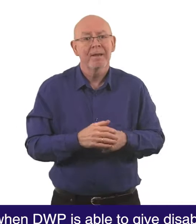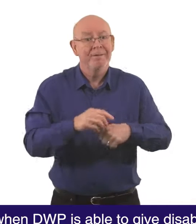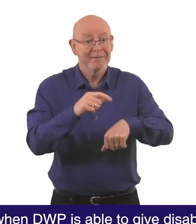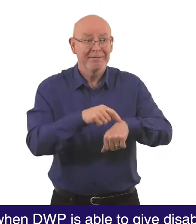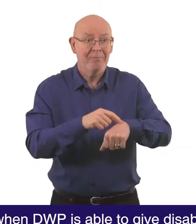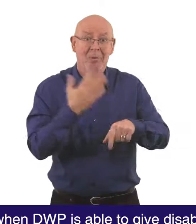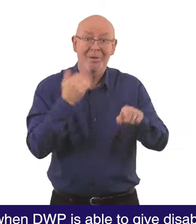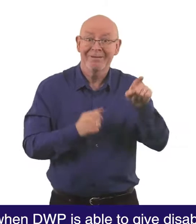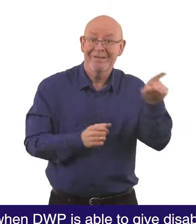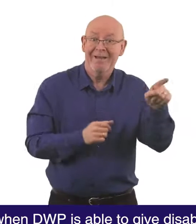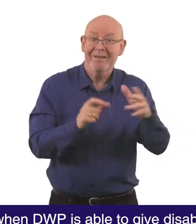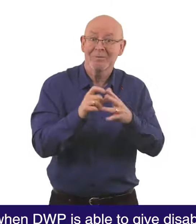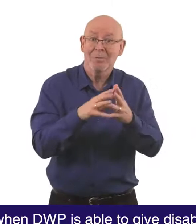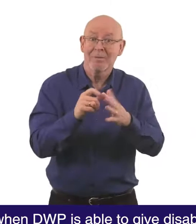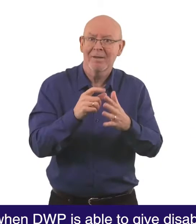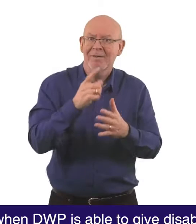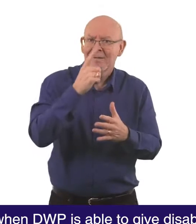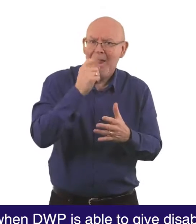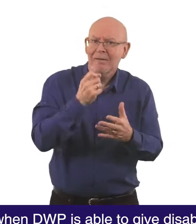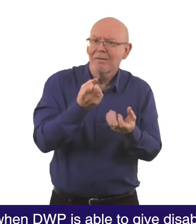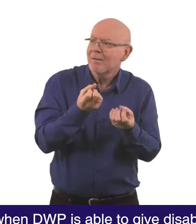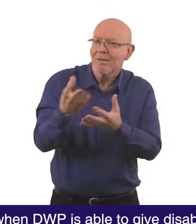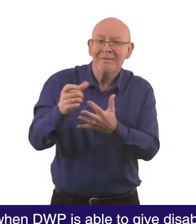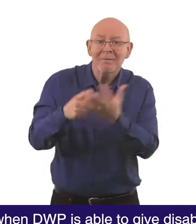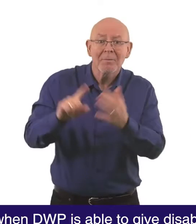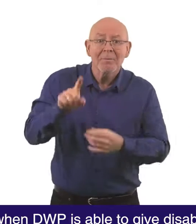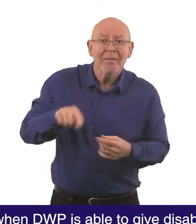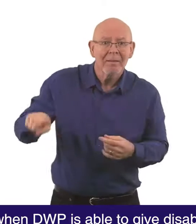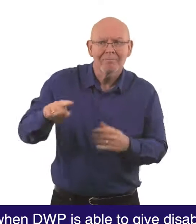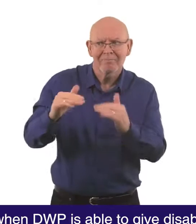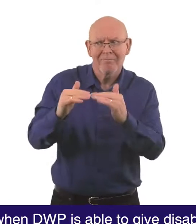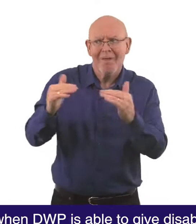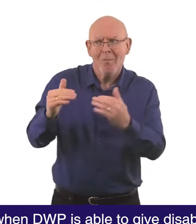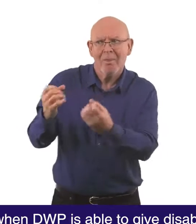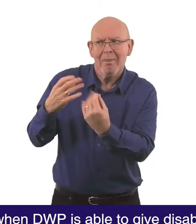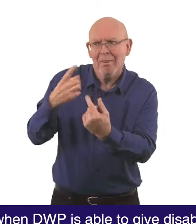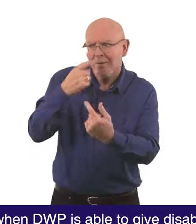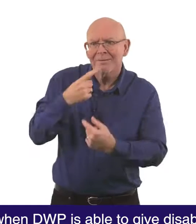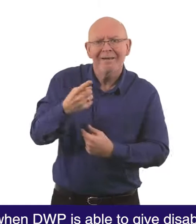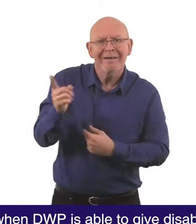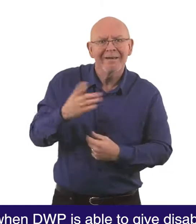the times when DWP is able to give disabled people an equal say,